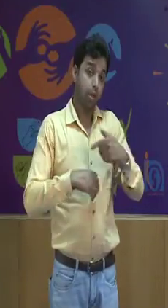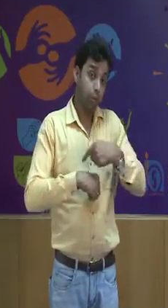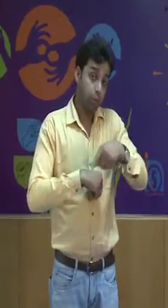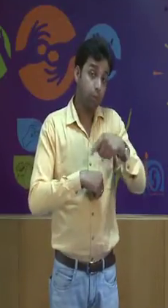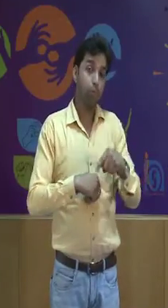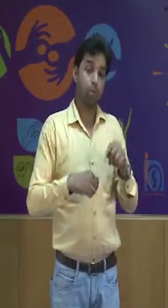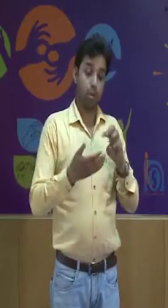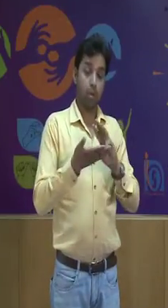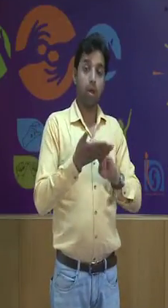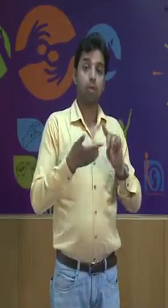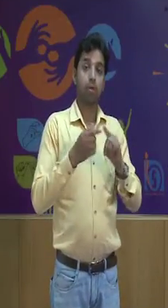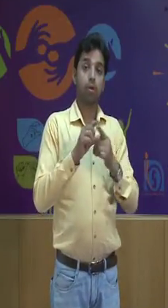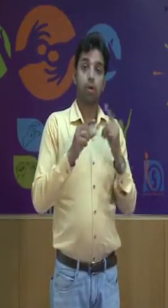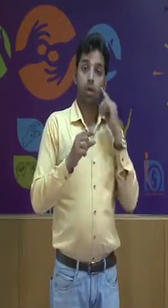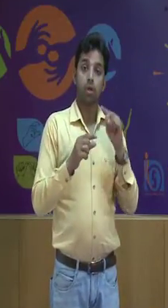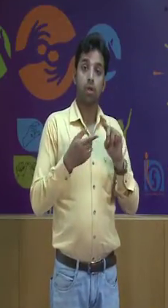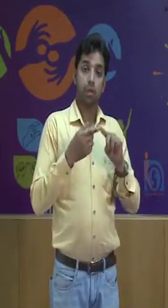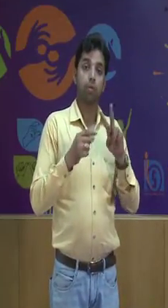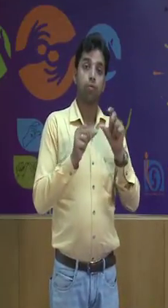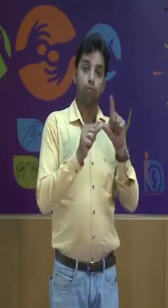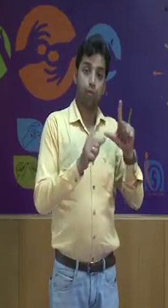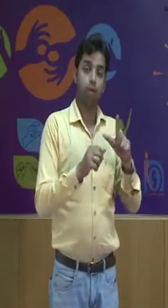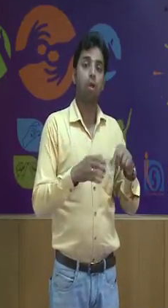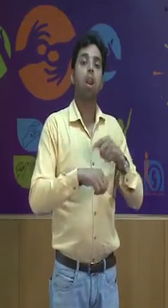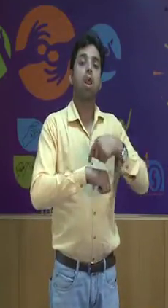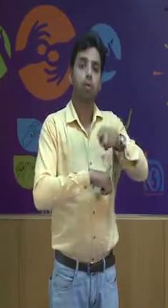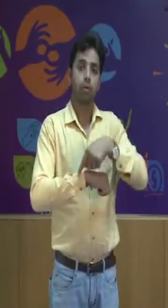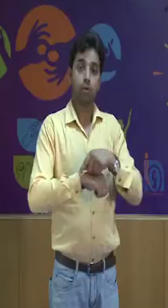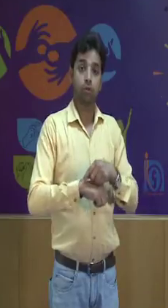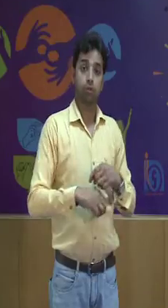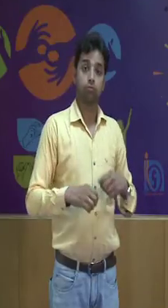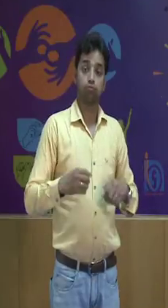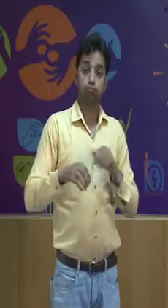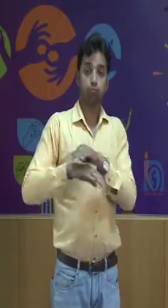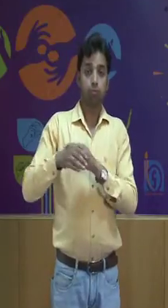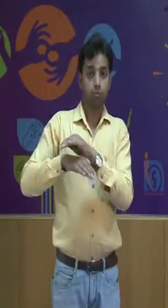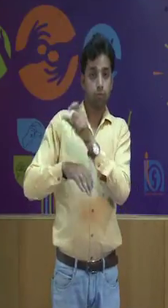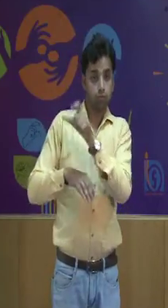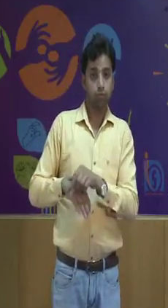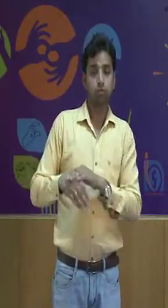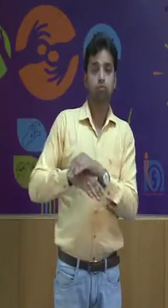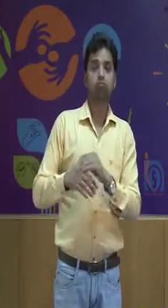During the medieval period, the Shudras in South India